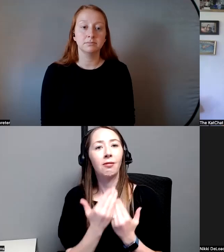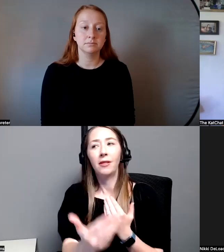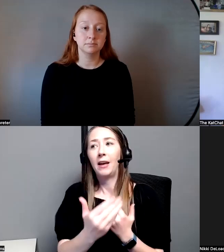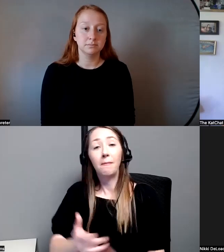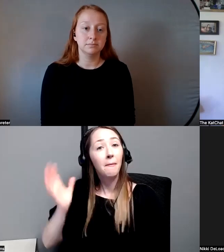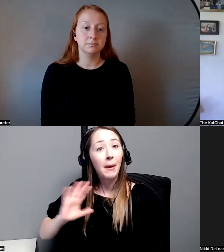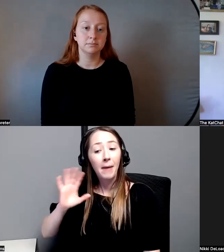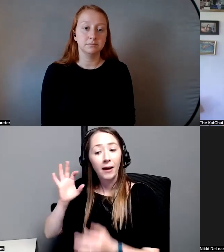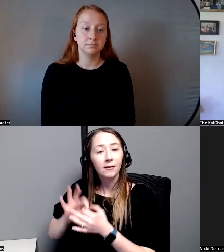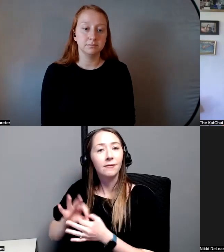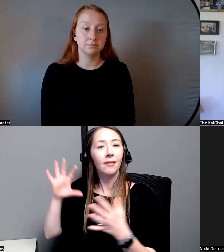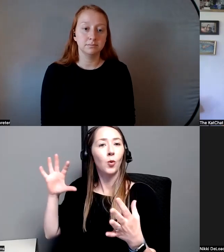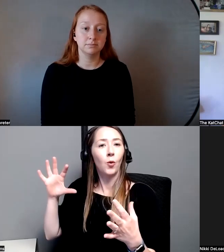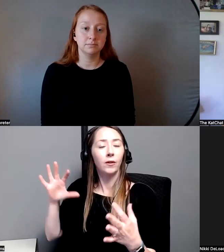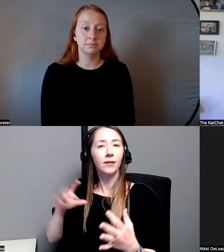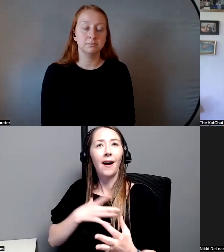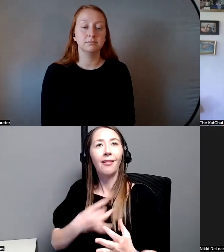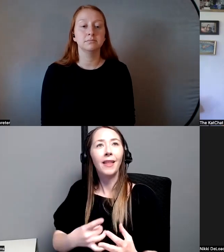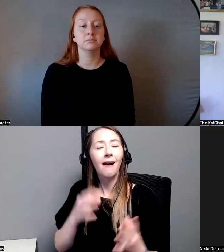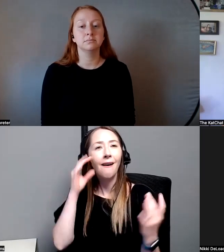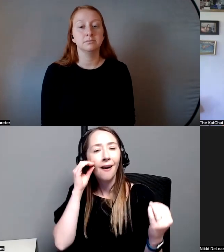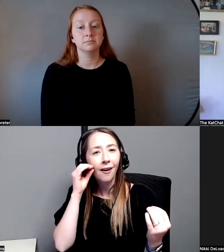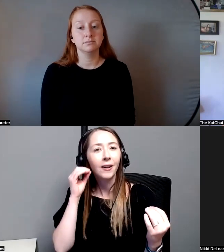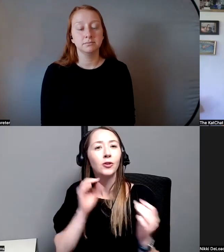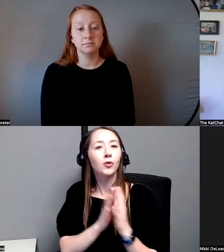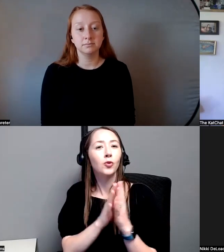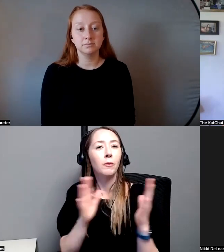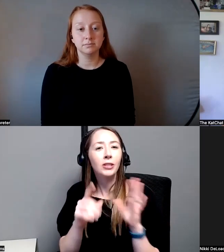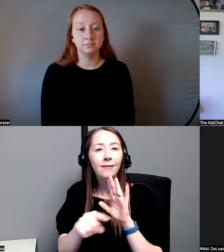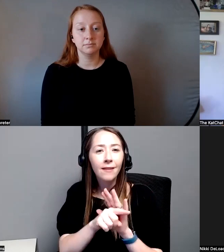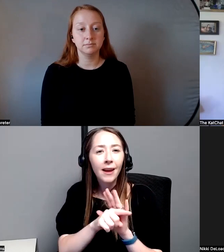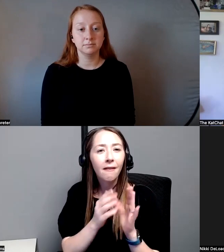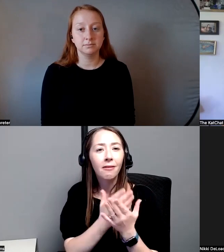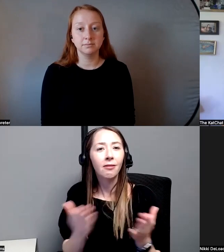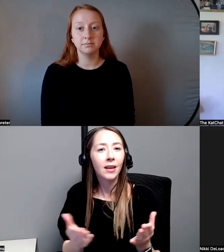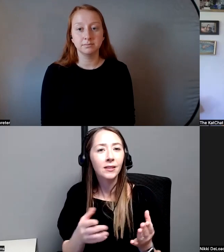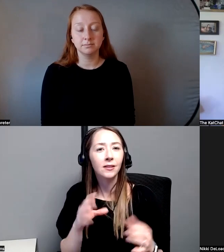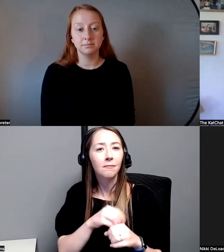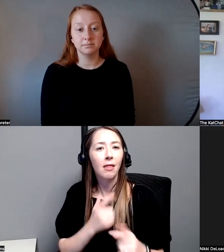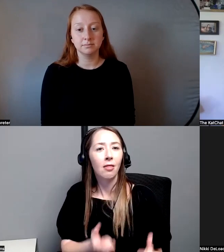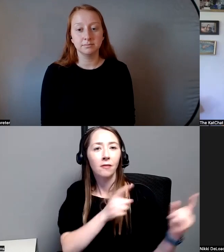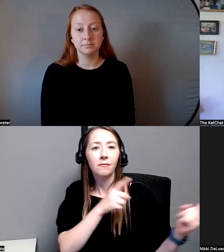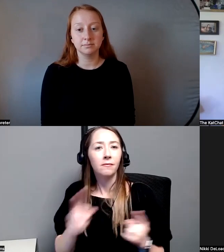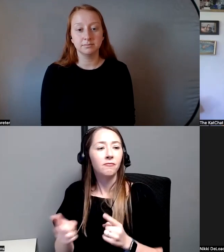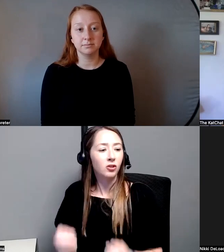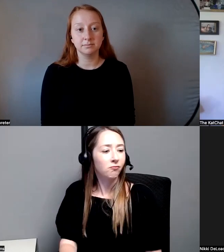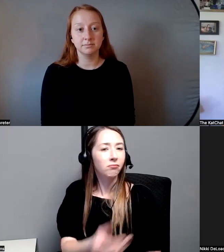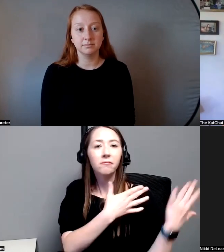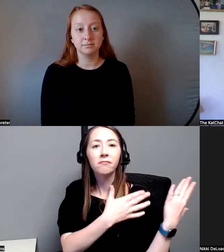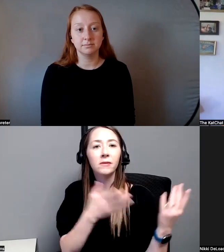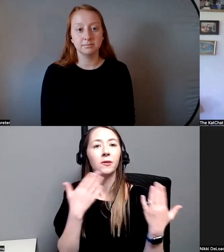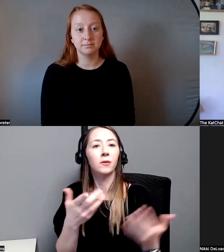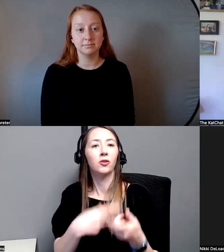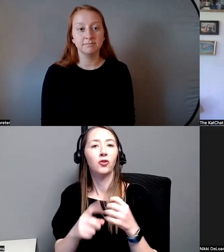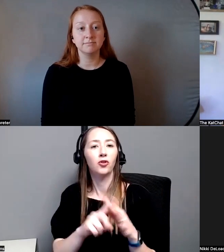And so I just love thinking about that, of just like letting go of any negative stuff and just like starting from scratch. Yeah,